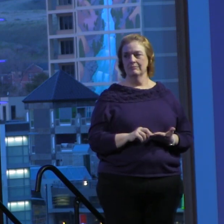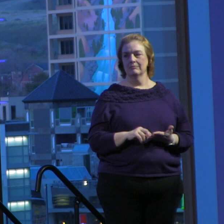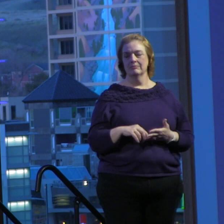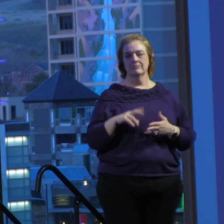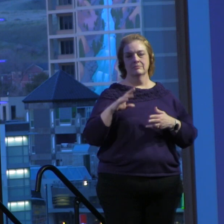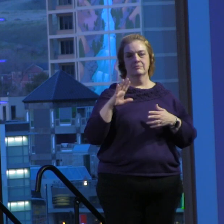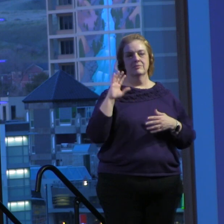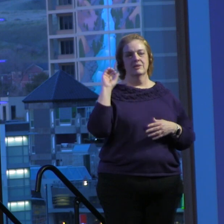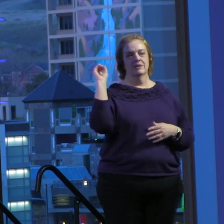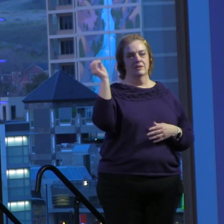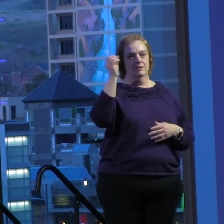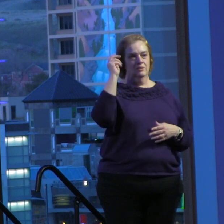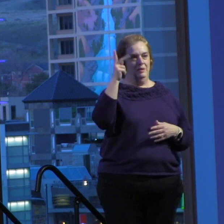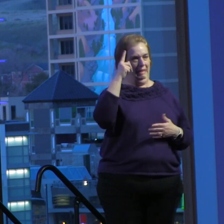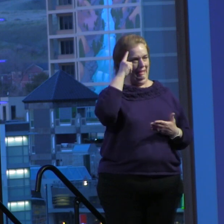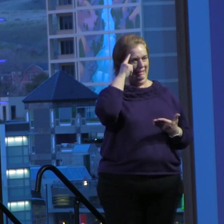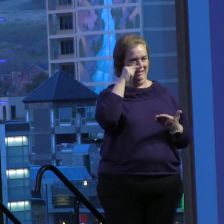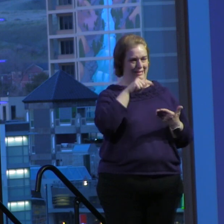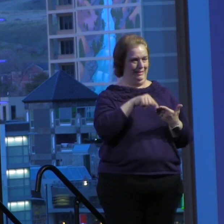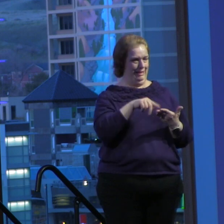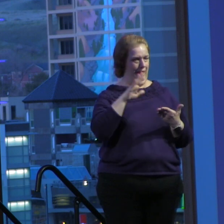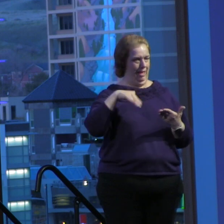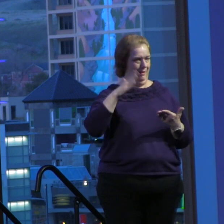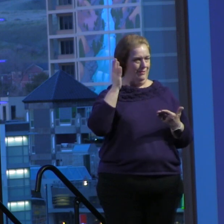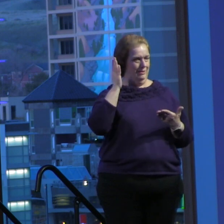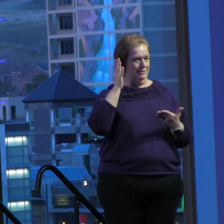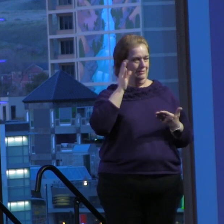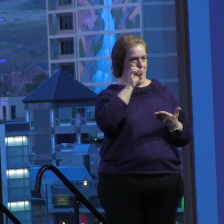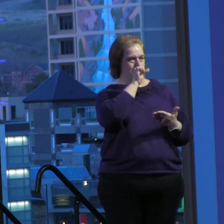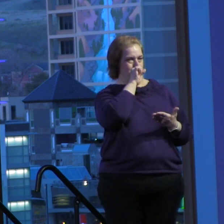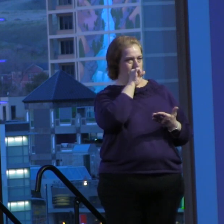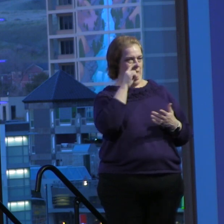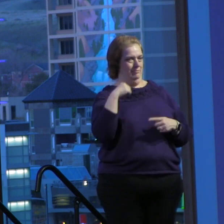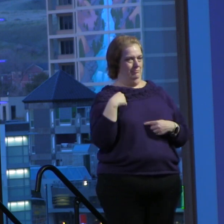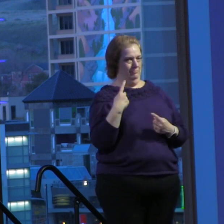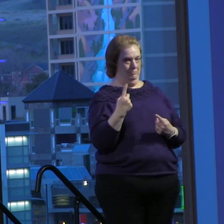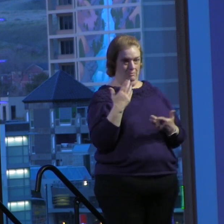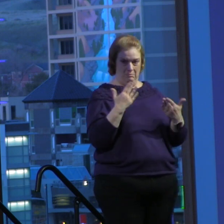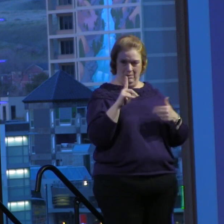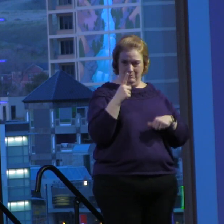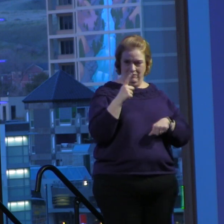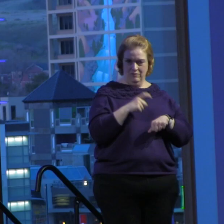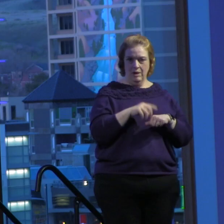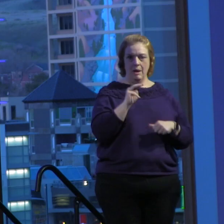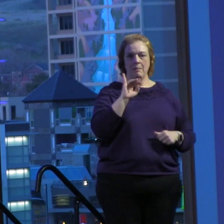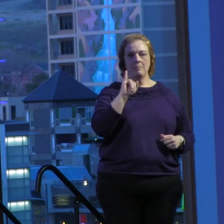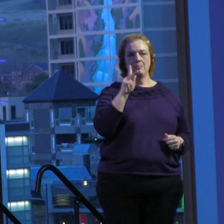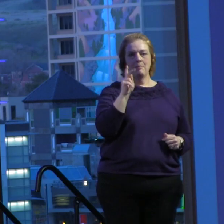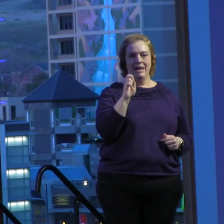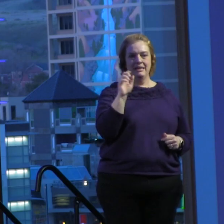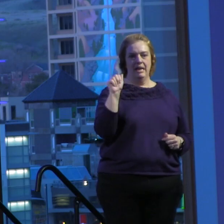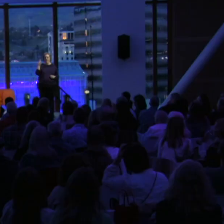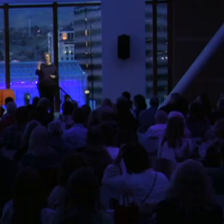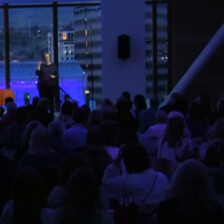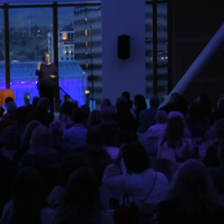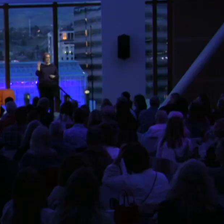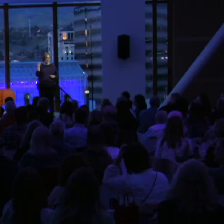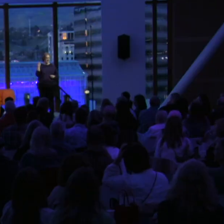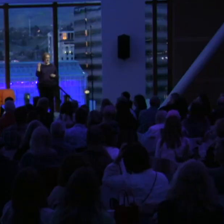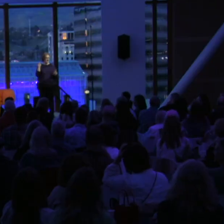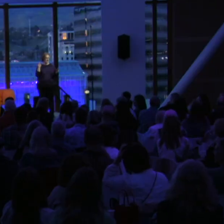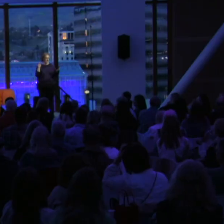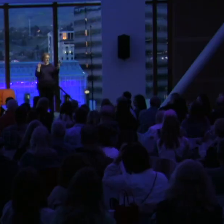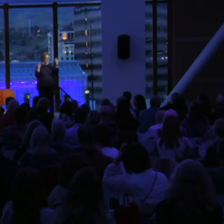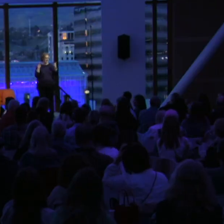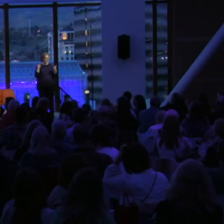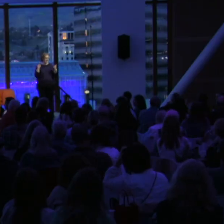All right. I don't think this person has been at our mic in a while, at least. If maybe the first time. Mike Adams. Here he comes.